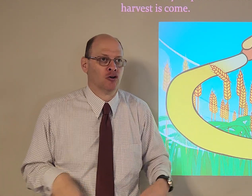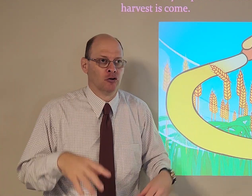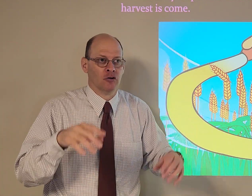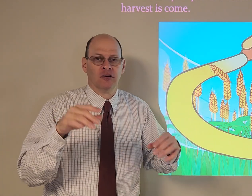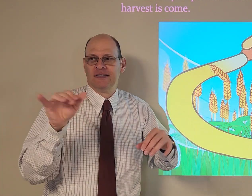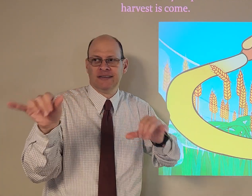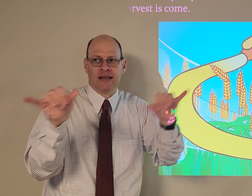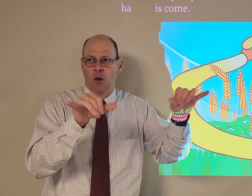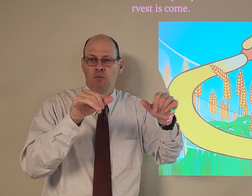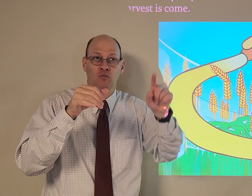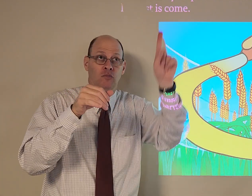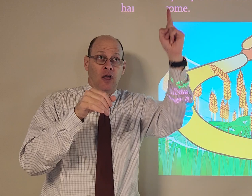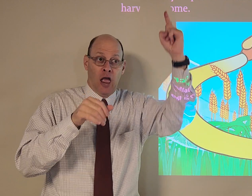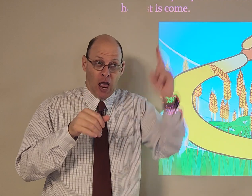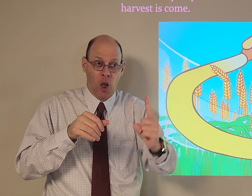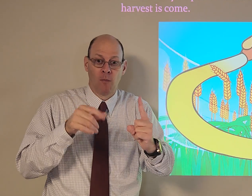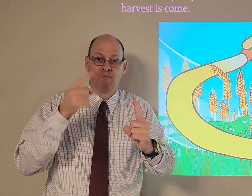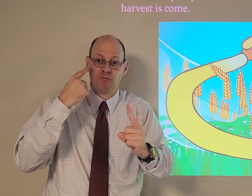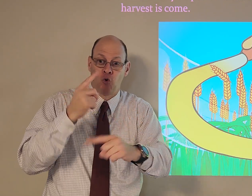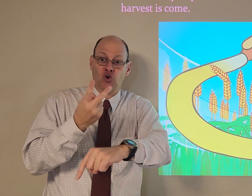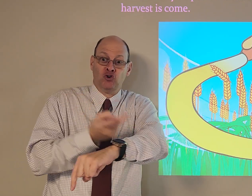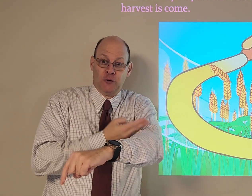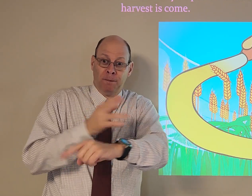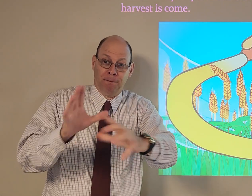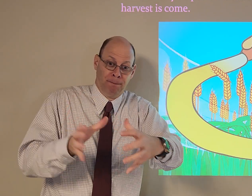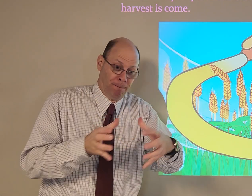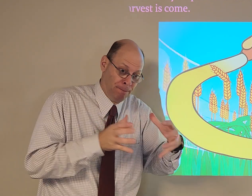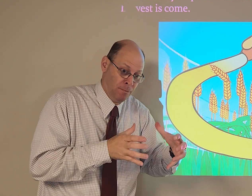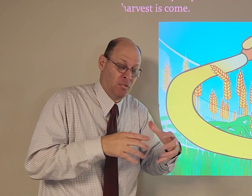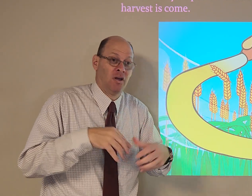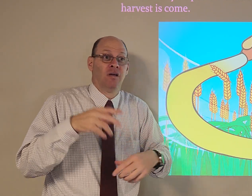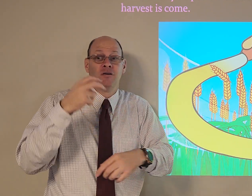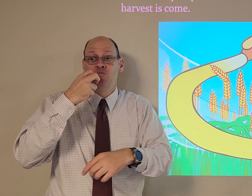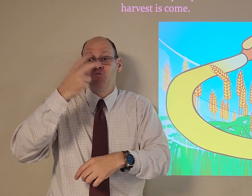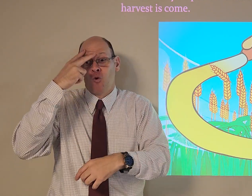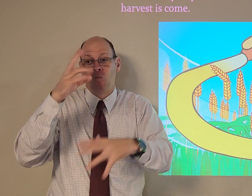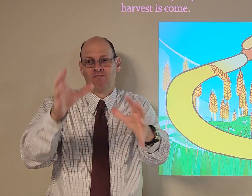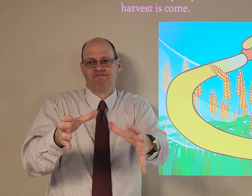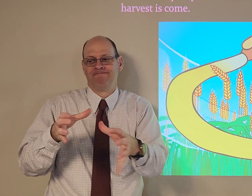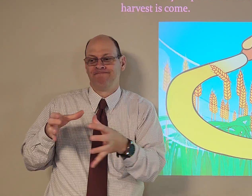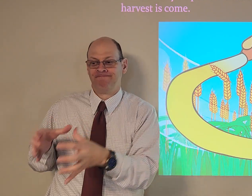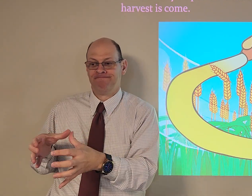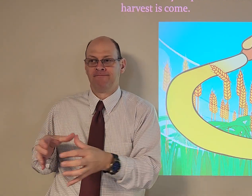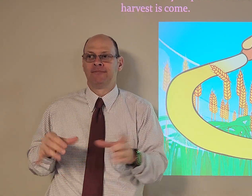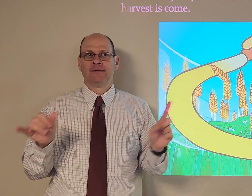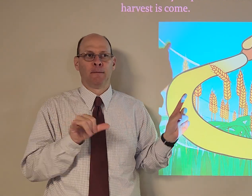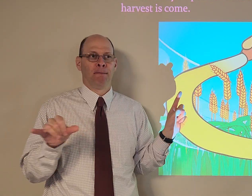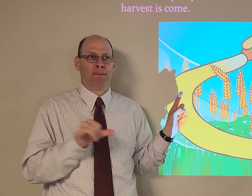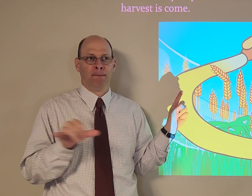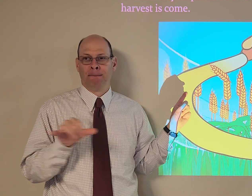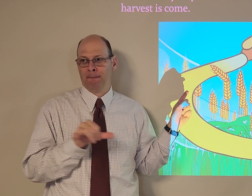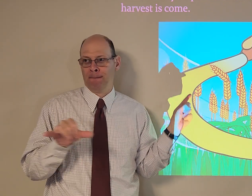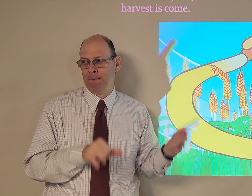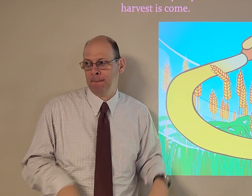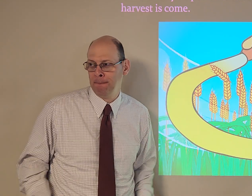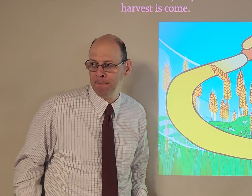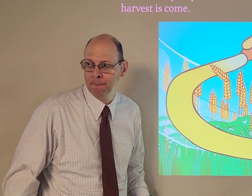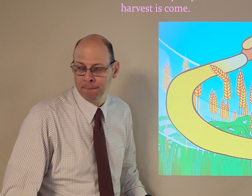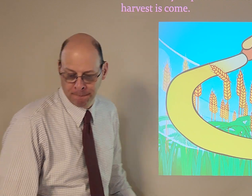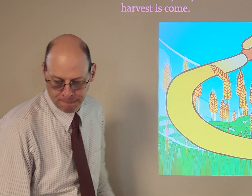But basically, it's preparing for the rapture, preparing for the future. You're